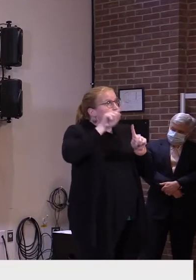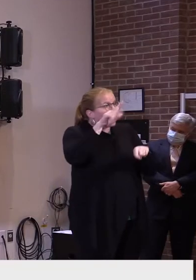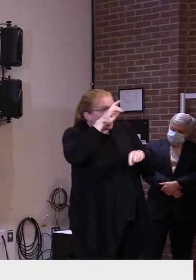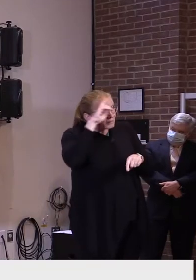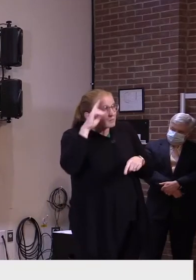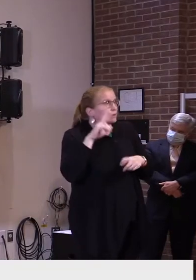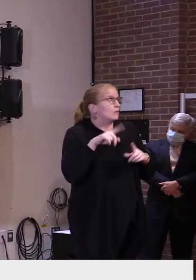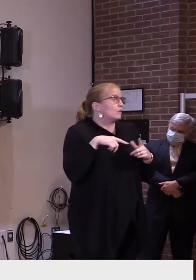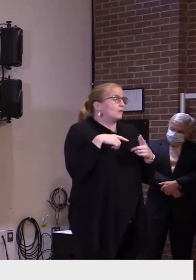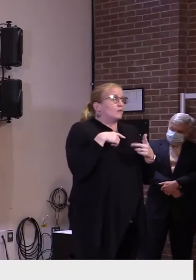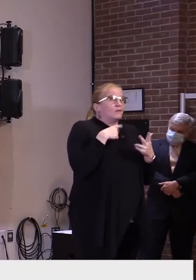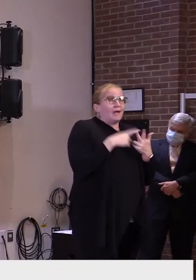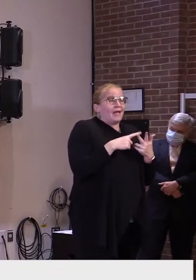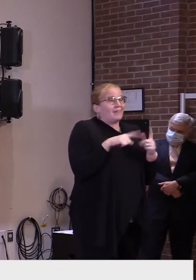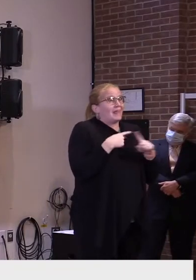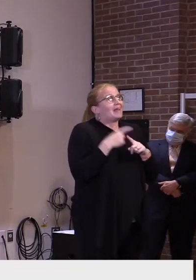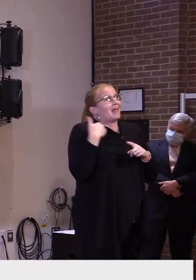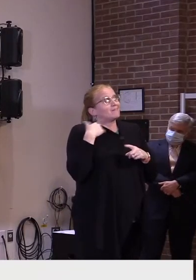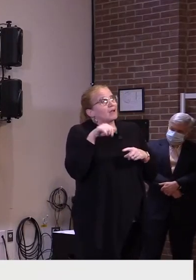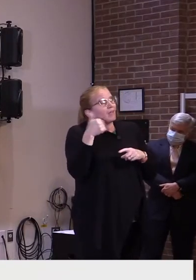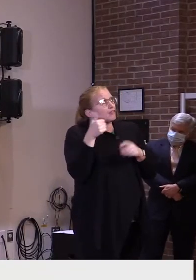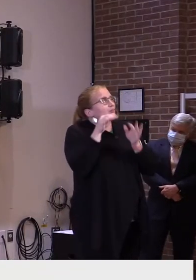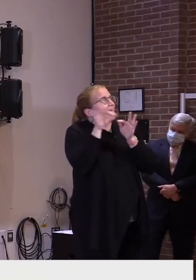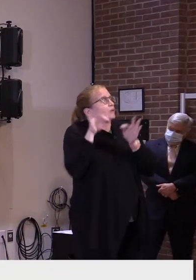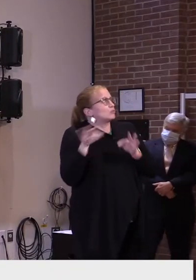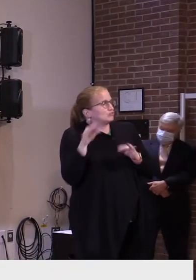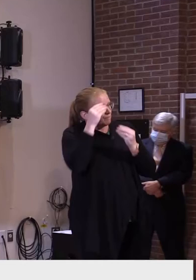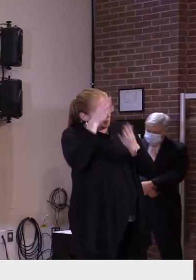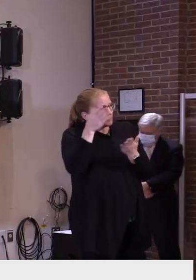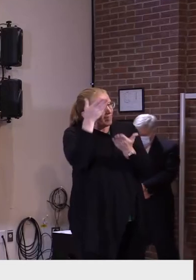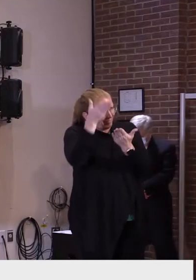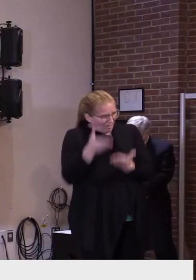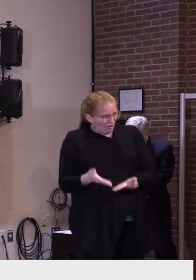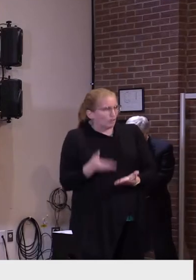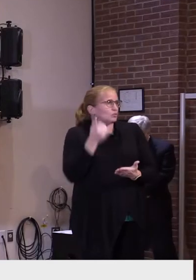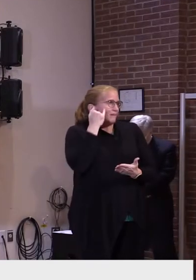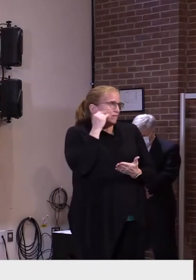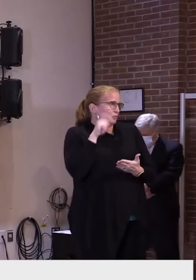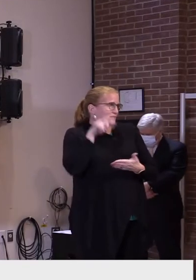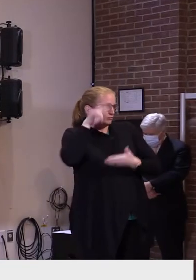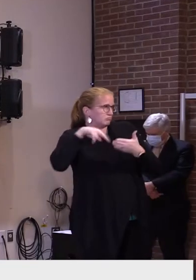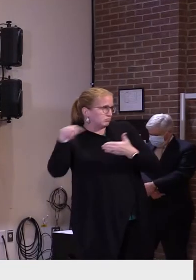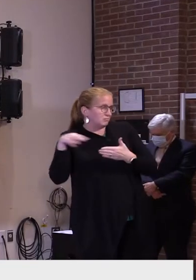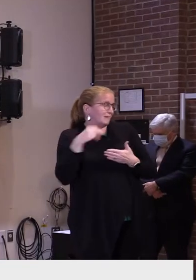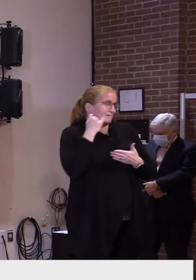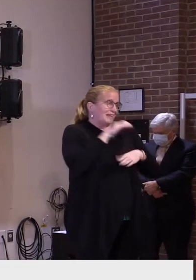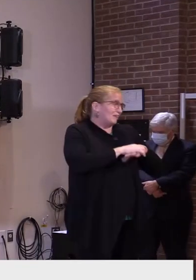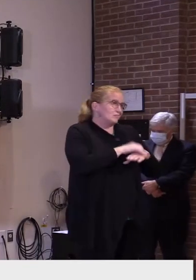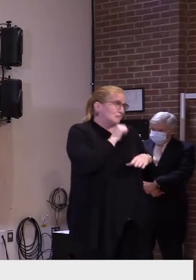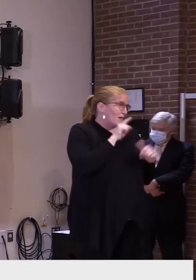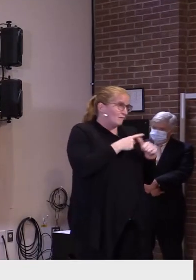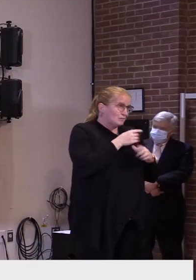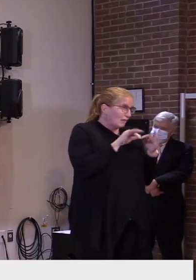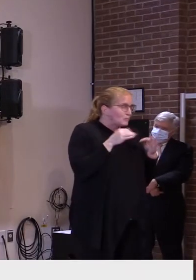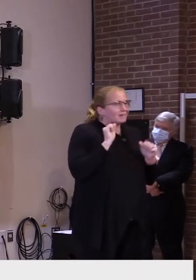translated materials for those in need. You can get all this information by visiting